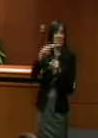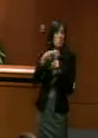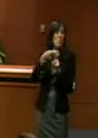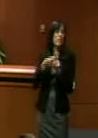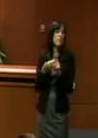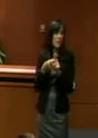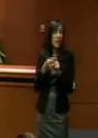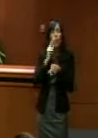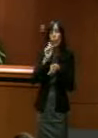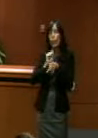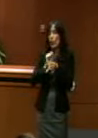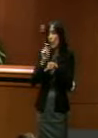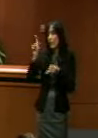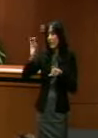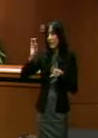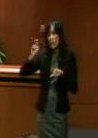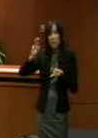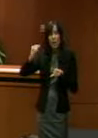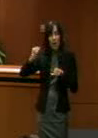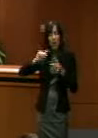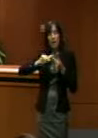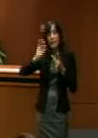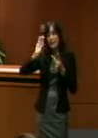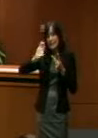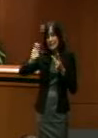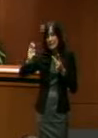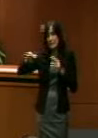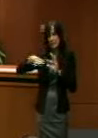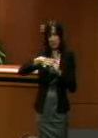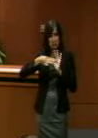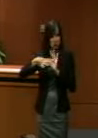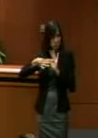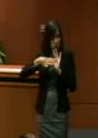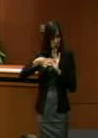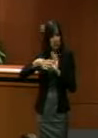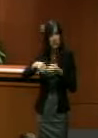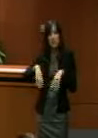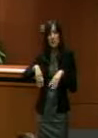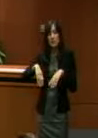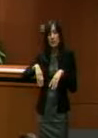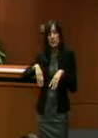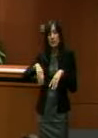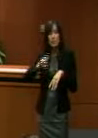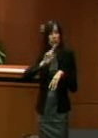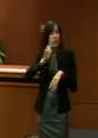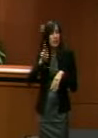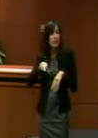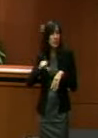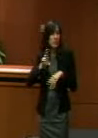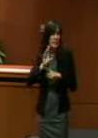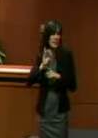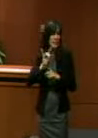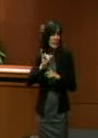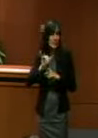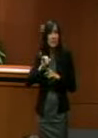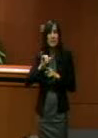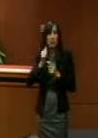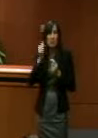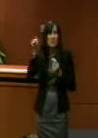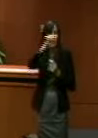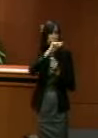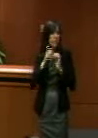with FEMA, FCC, City of Rochester, and many other partners as